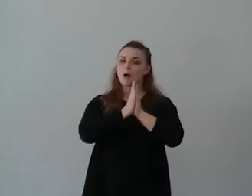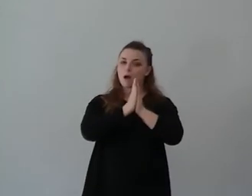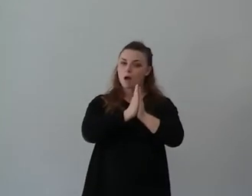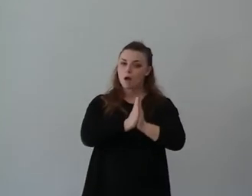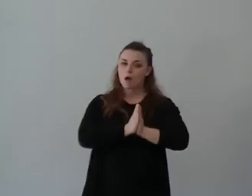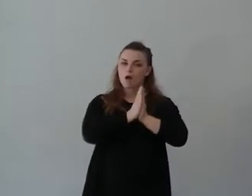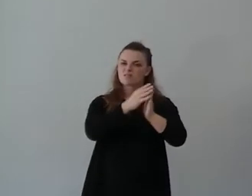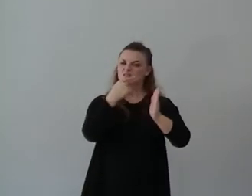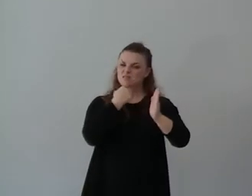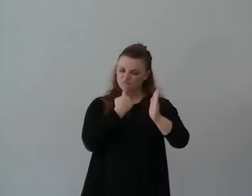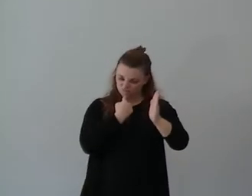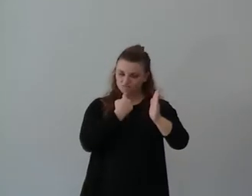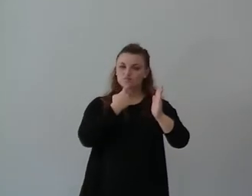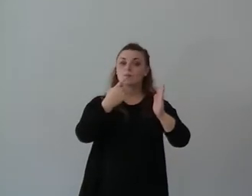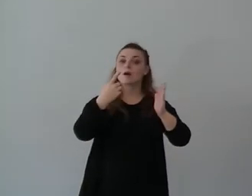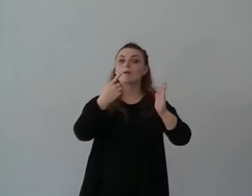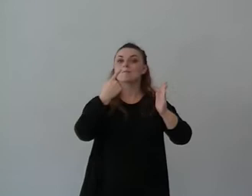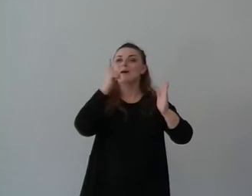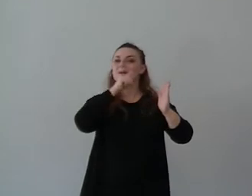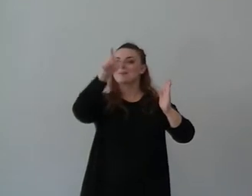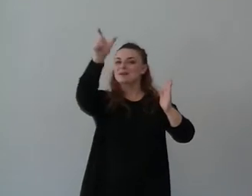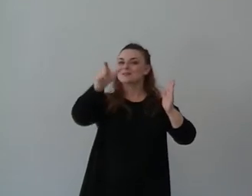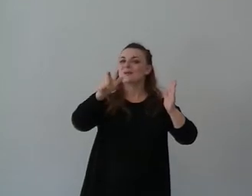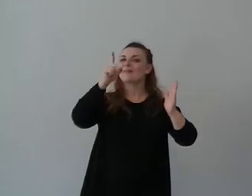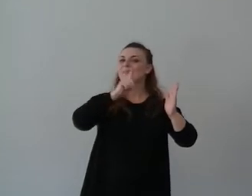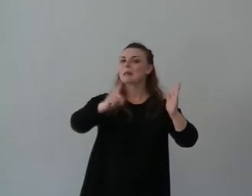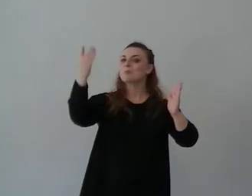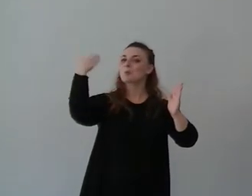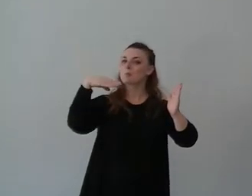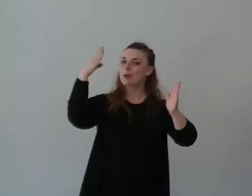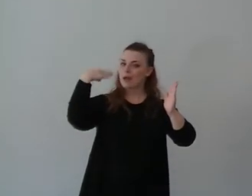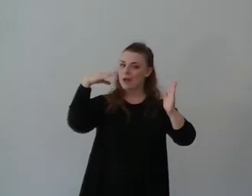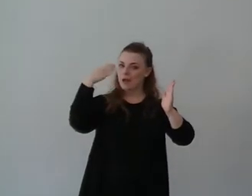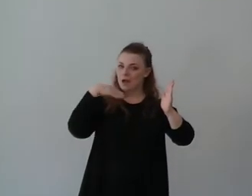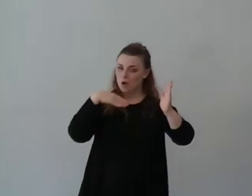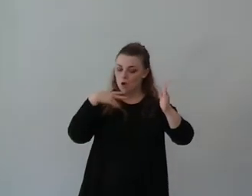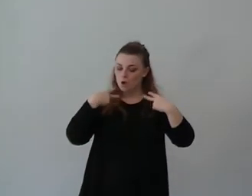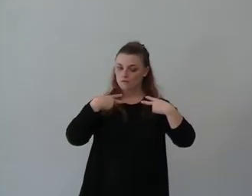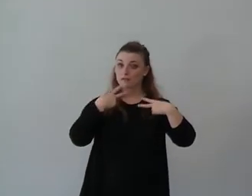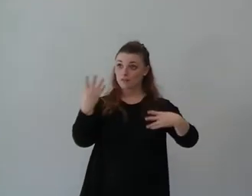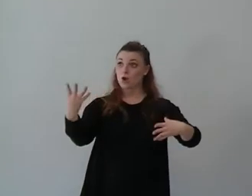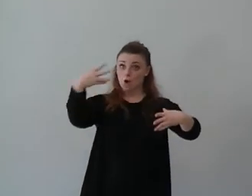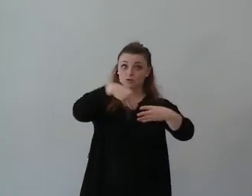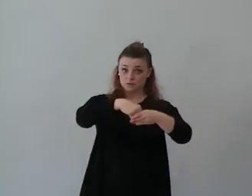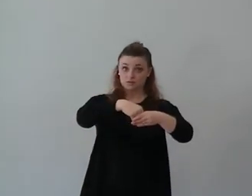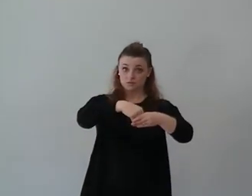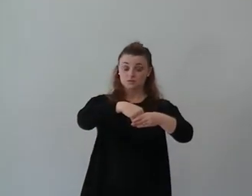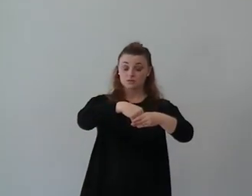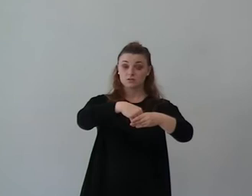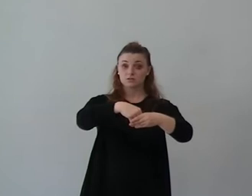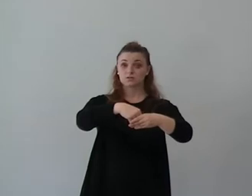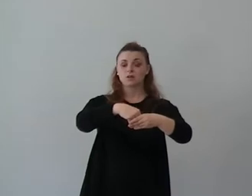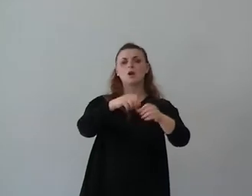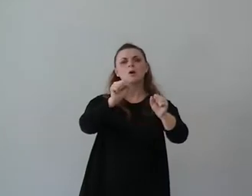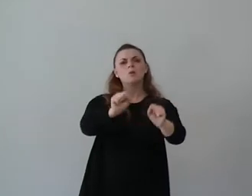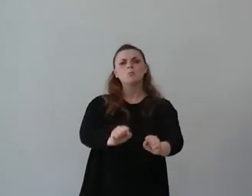che il Signore ci ha messo nelle nostre vite. A Paul might be a parent. Un Paolo potrebbe